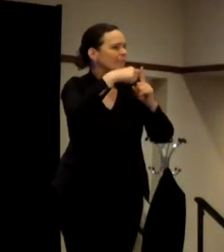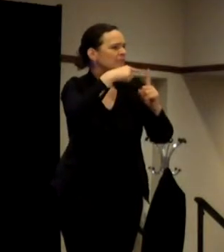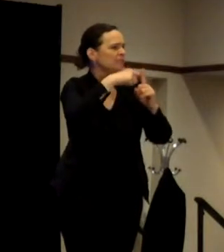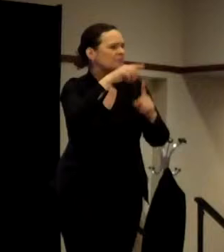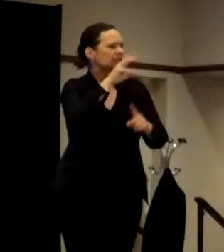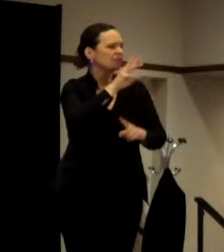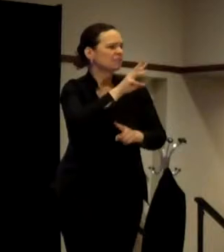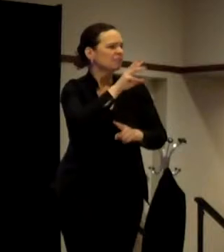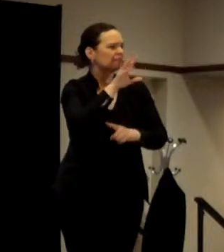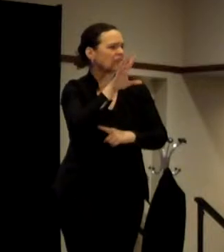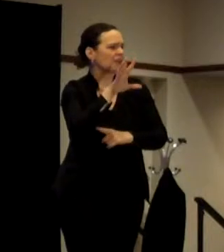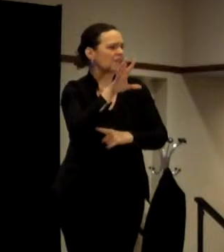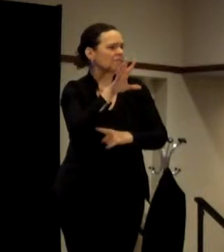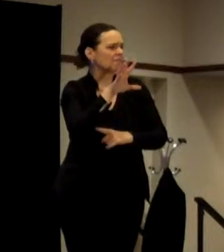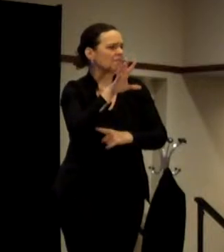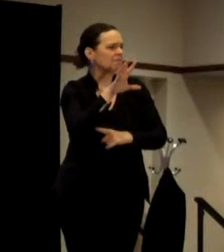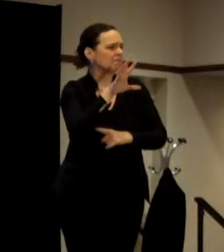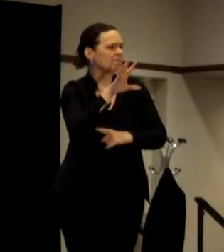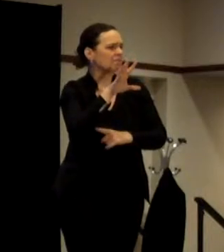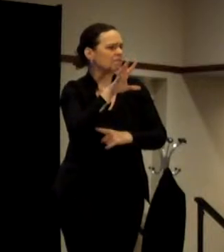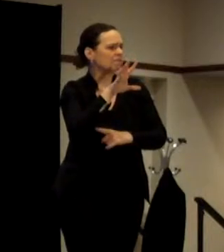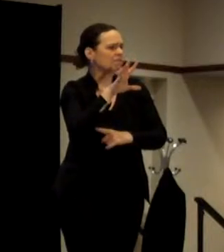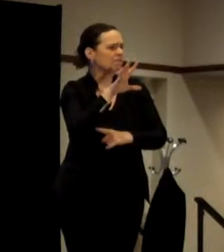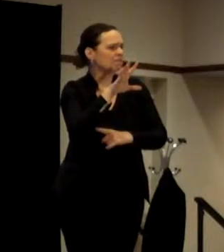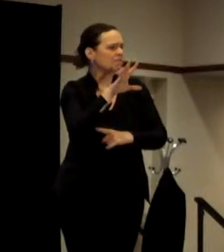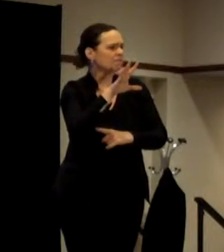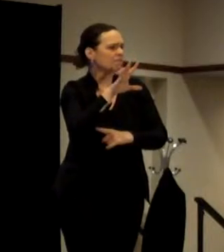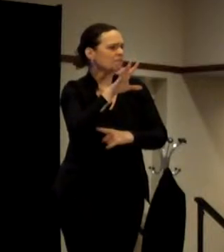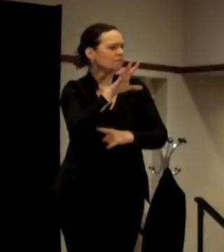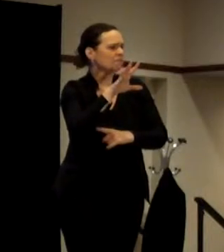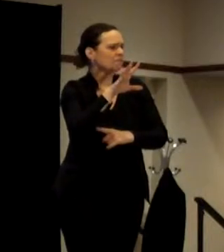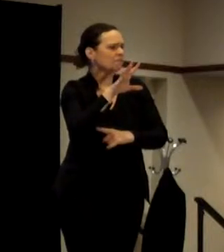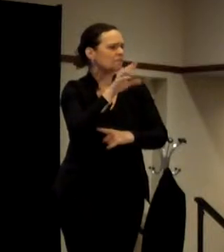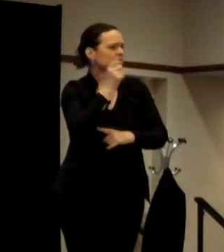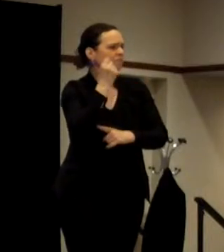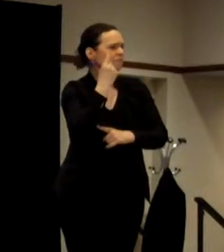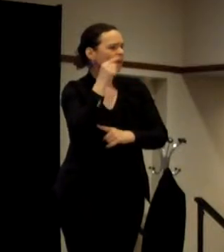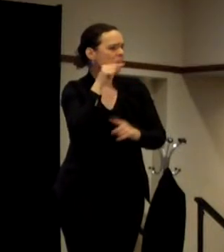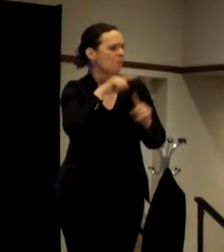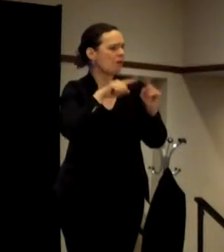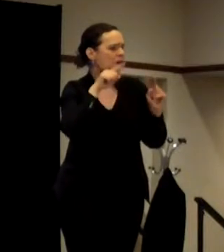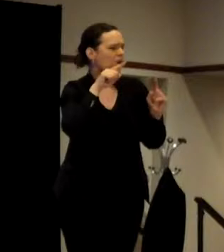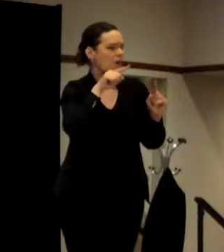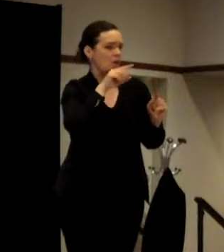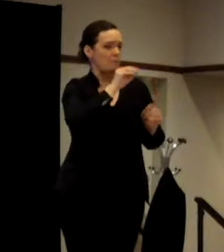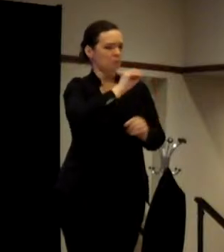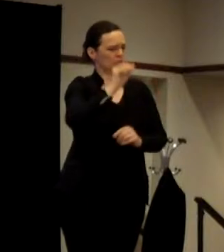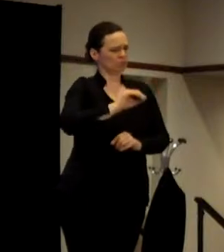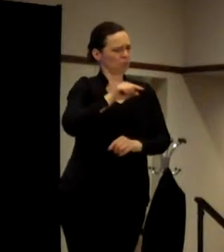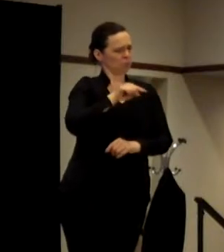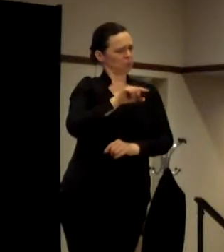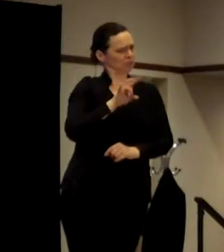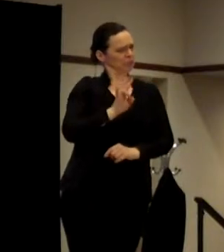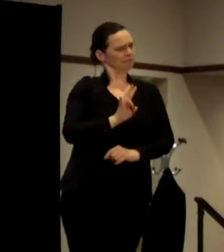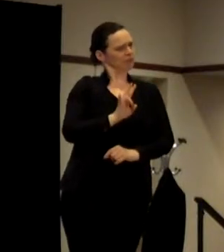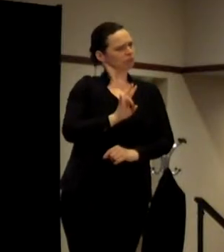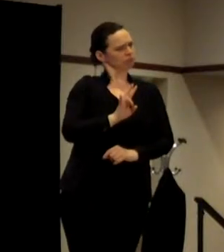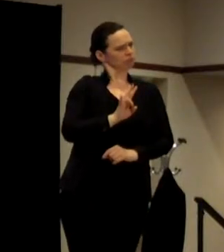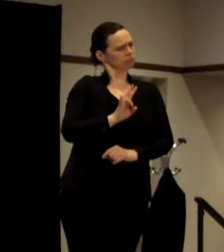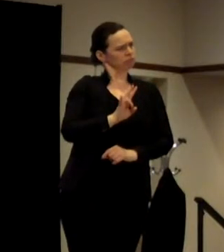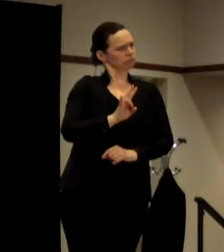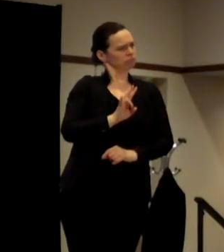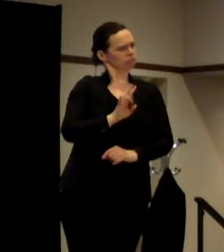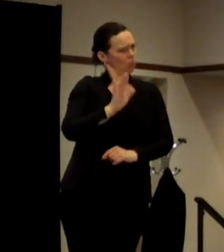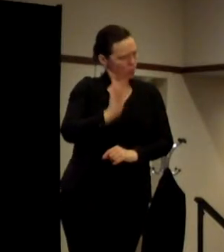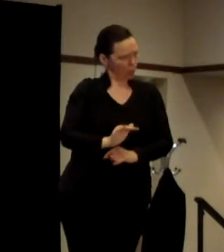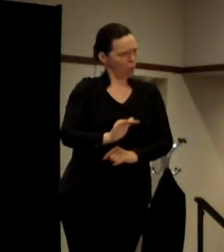as low as it was last summer when we had, maybe 8 or 10 cases a day. Are you expecting to see